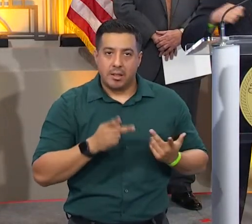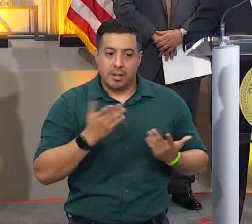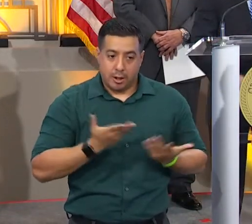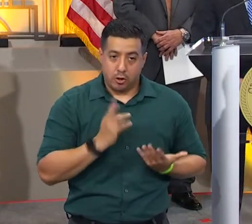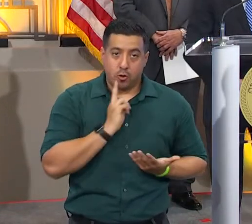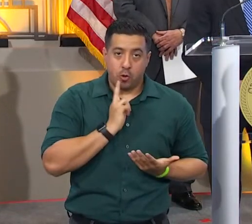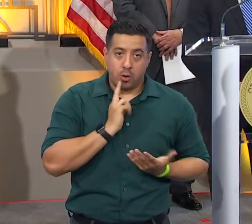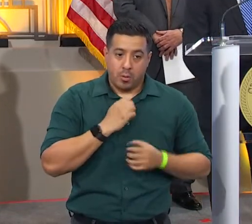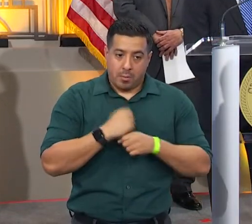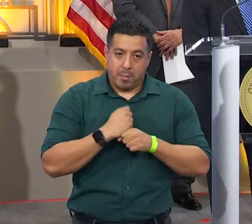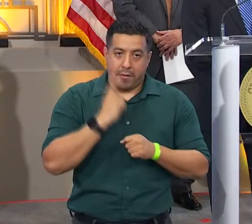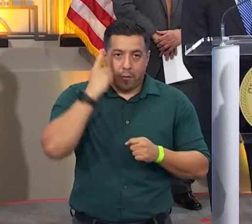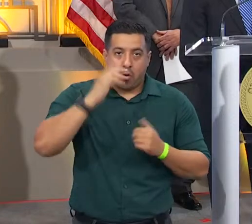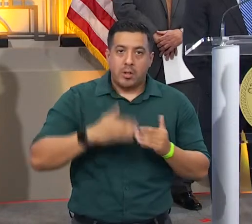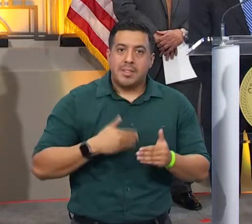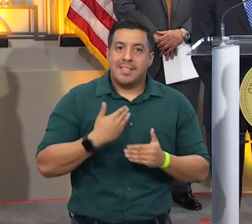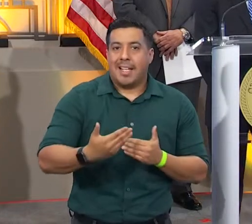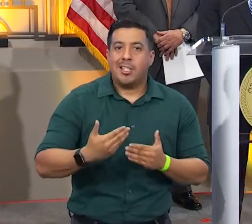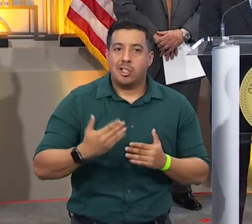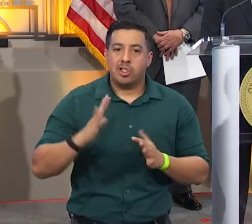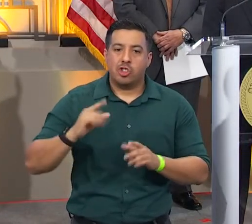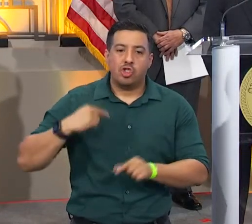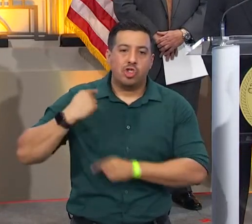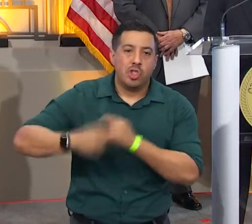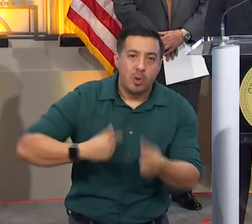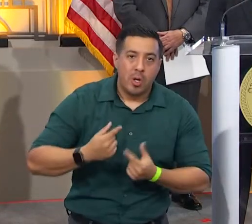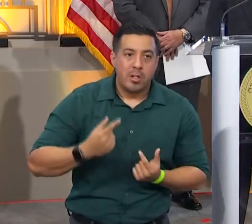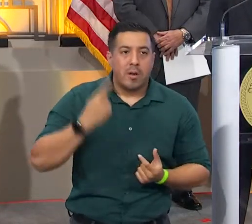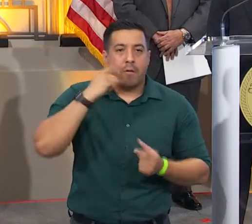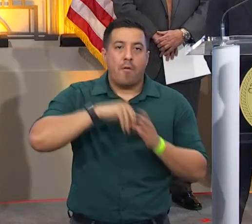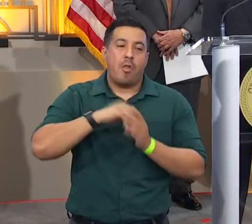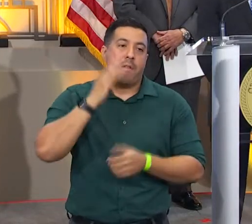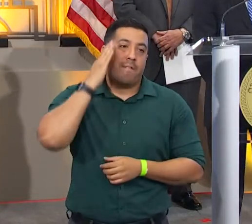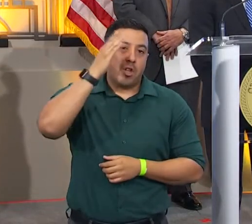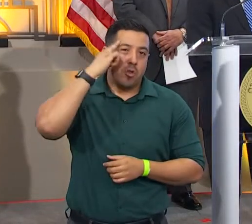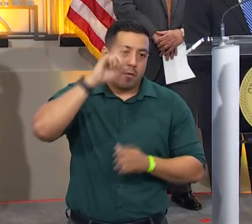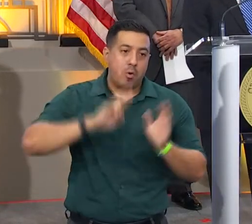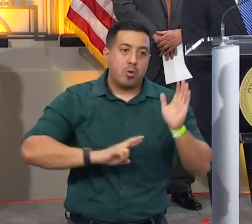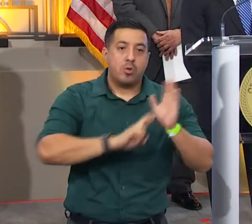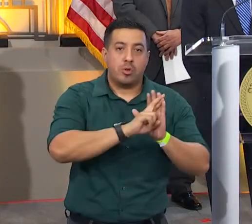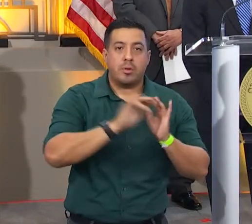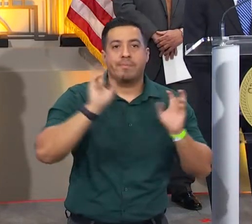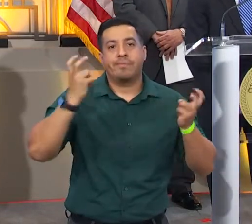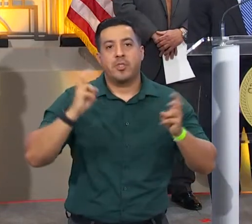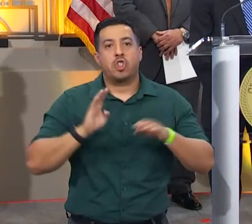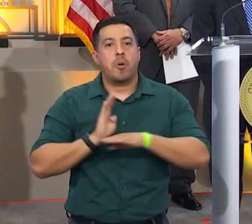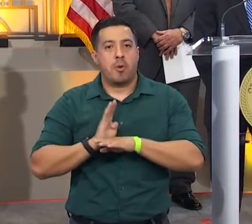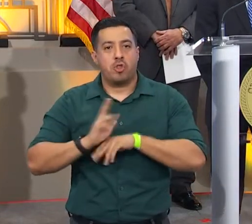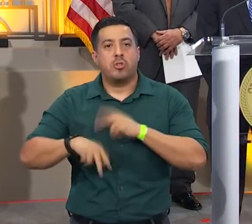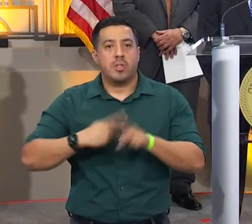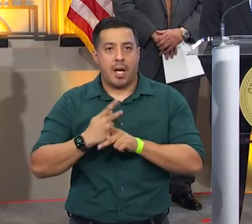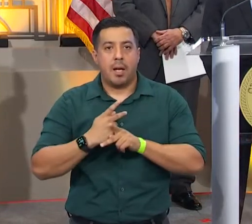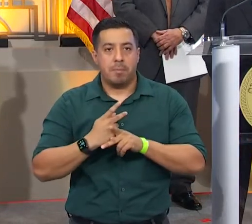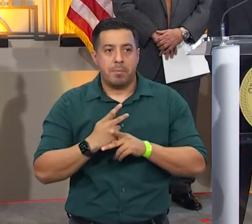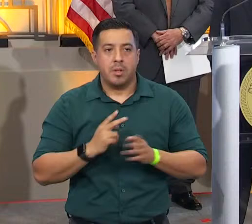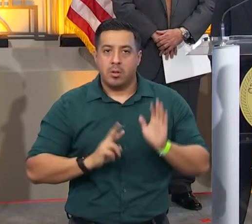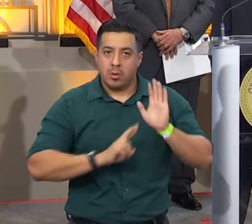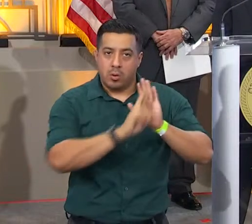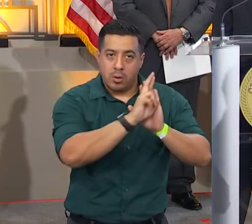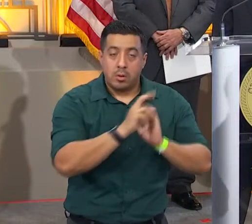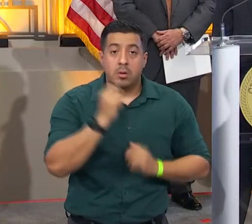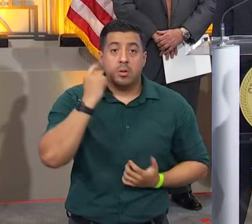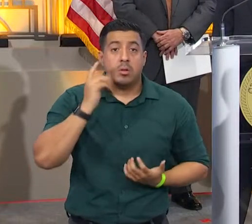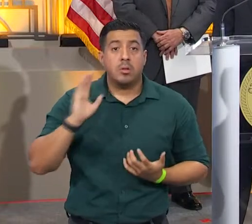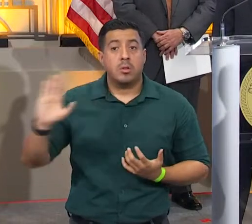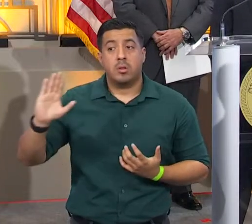build this next generation, the future of the International Space Station, a commercial International Space Station. Their partnership is